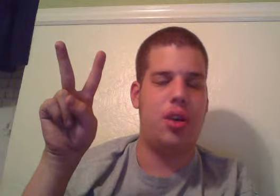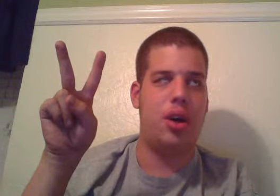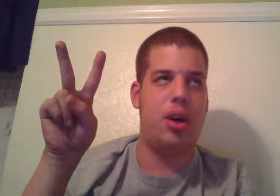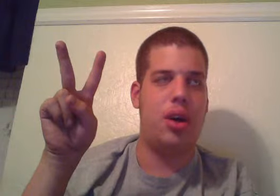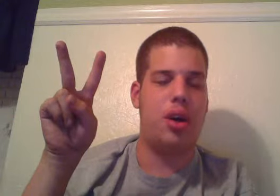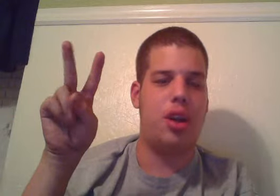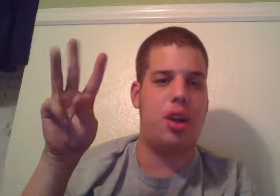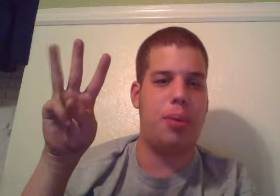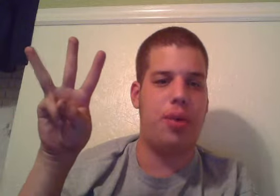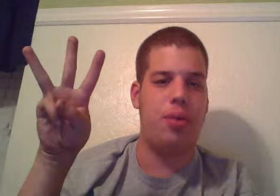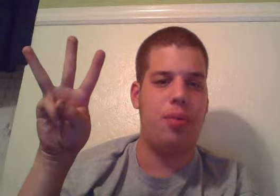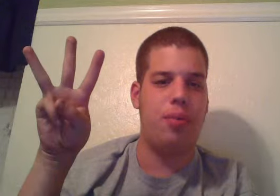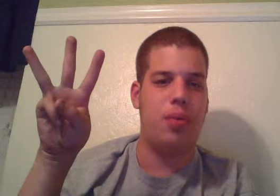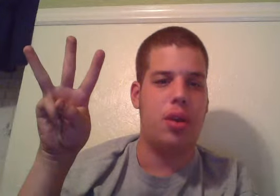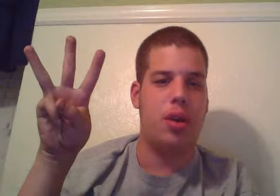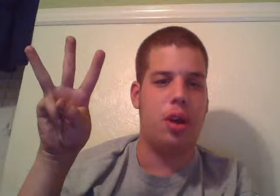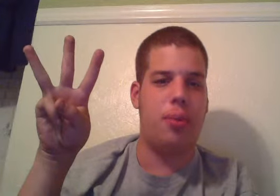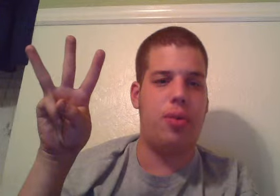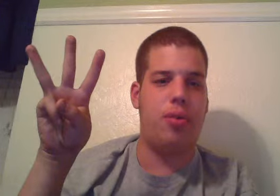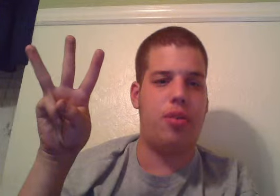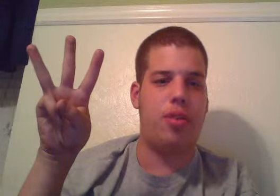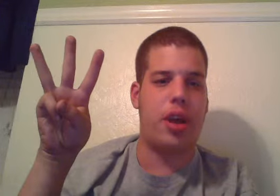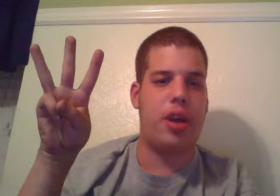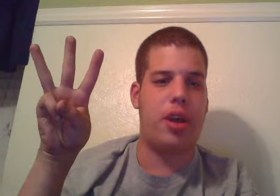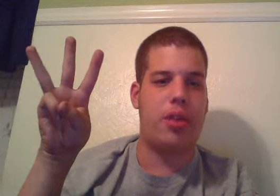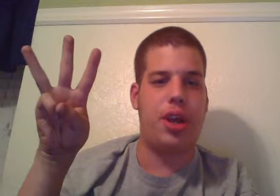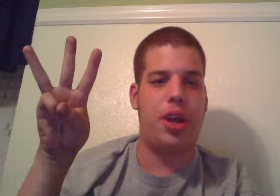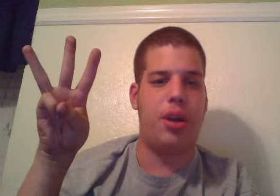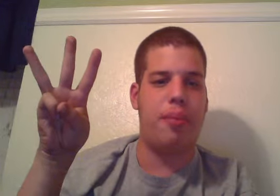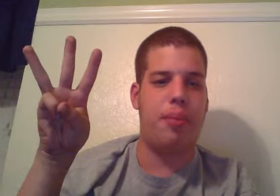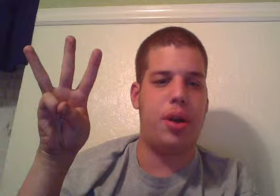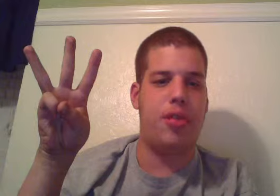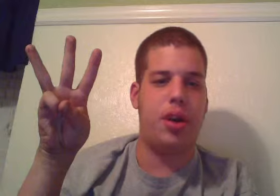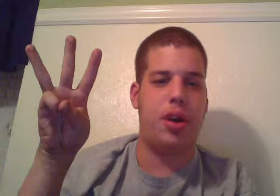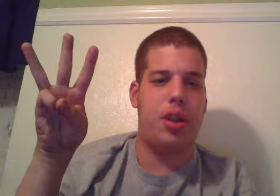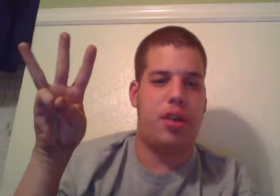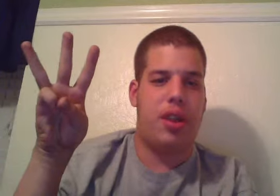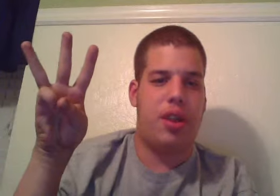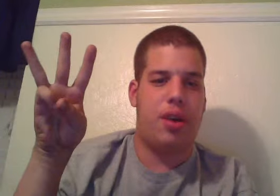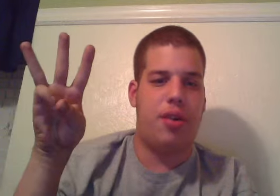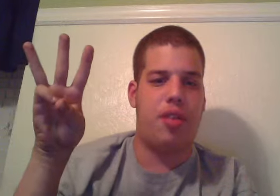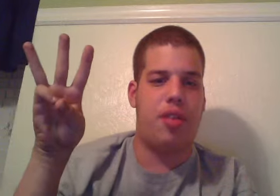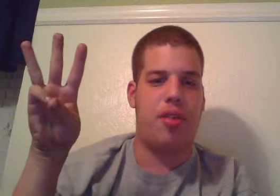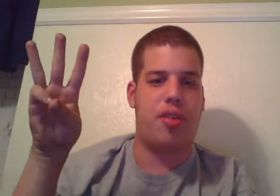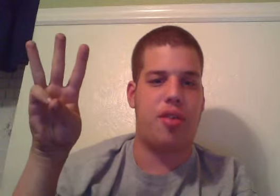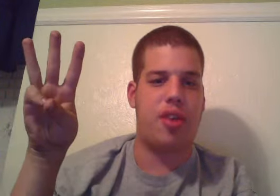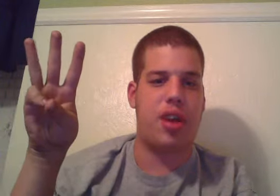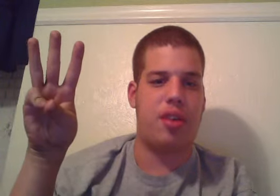Uh, W is just like a three, but, uh, in sign language, this is a six.